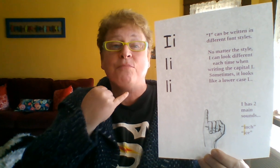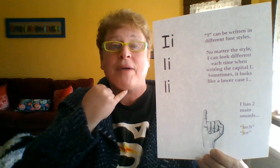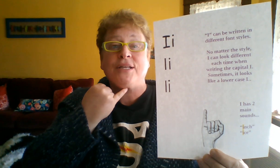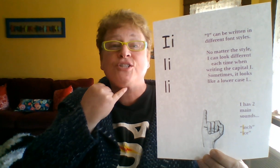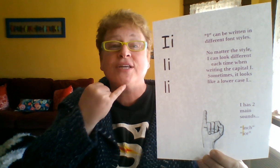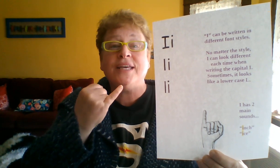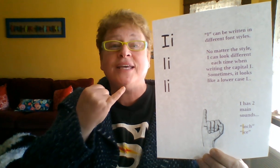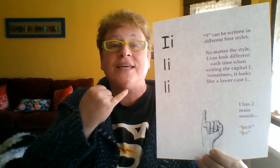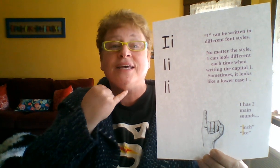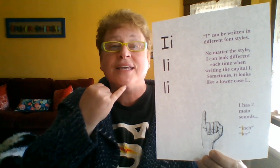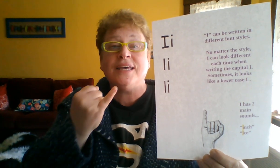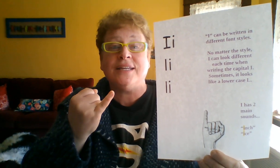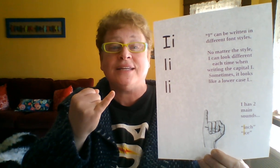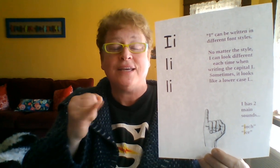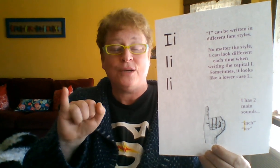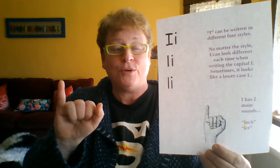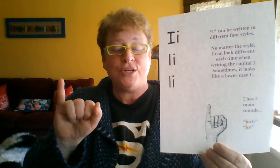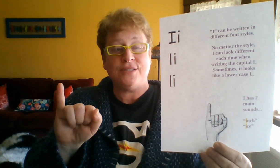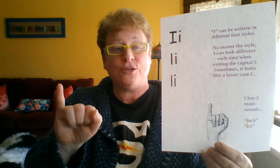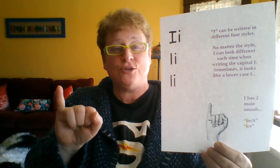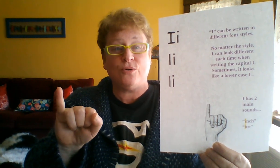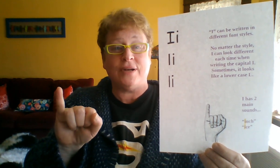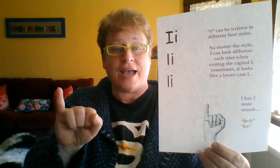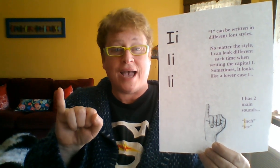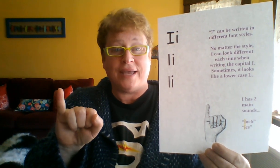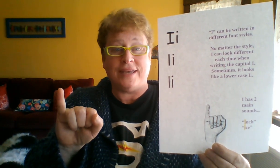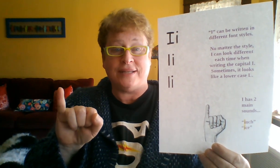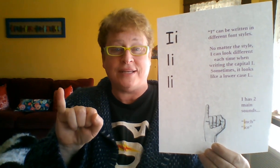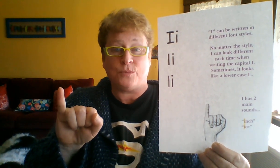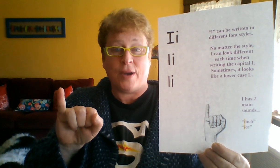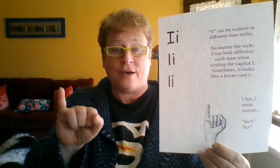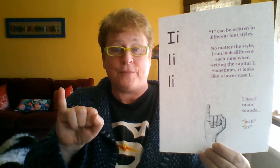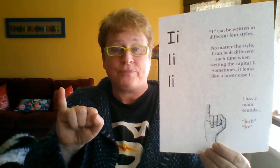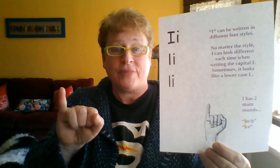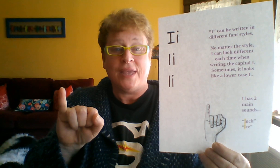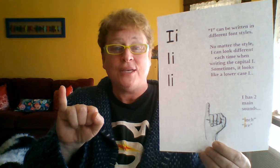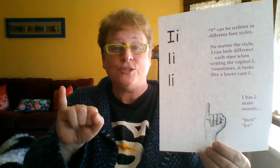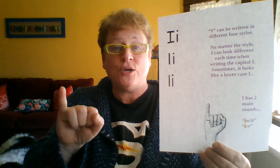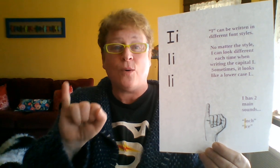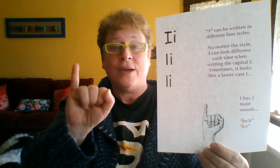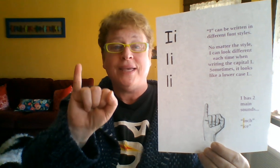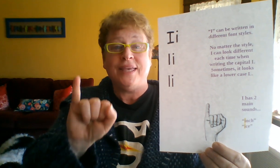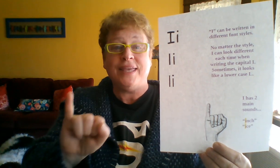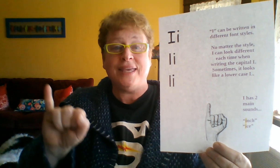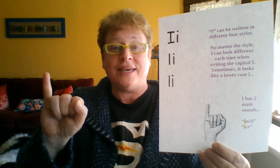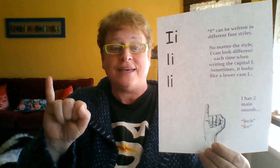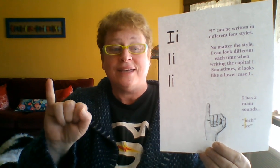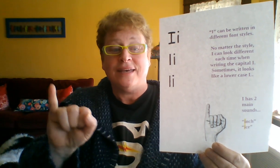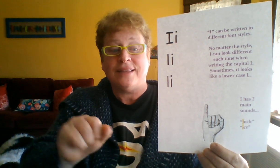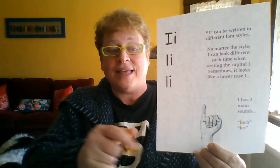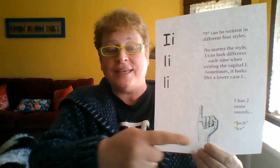my in, which has a short I in it as well. So, like